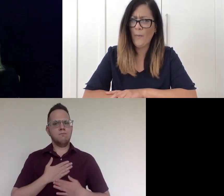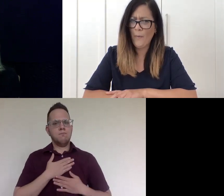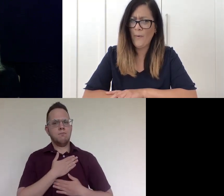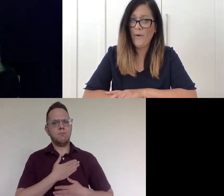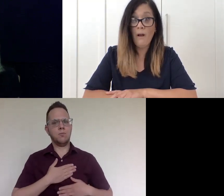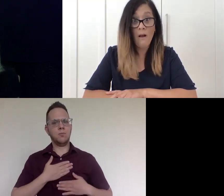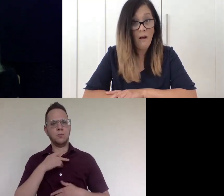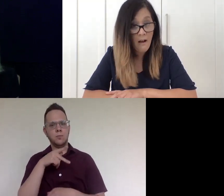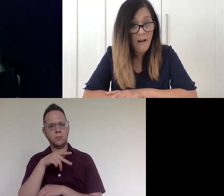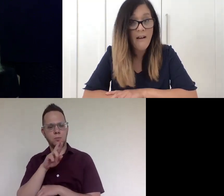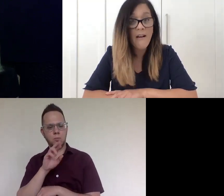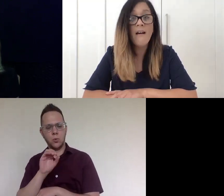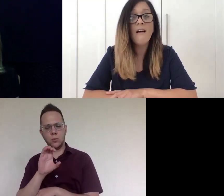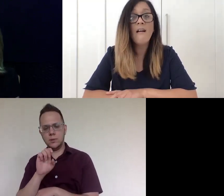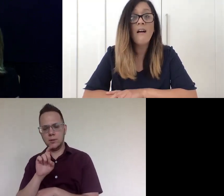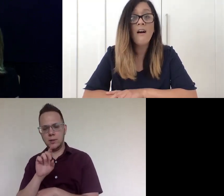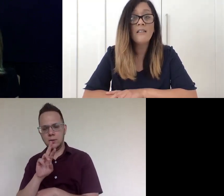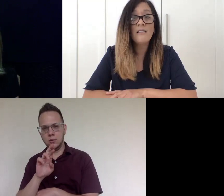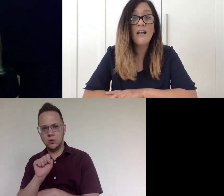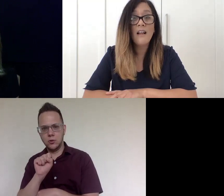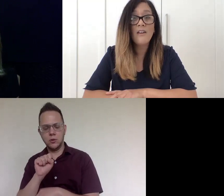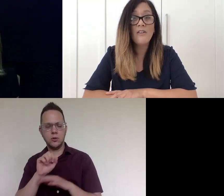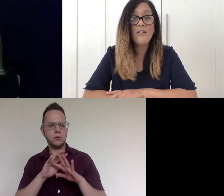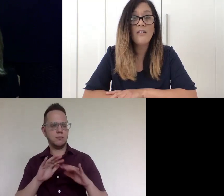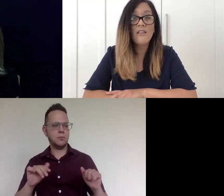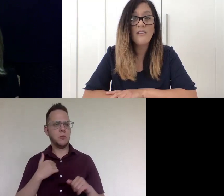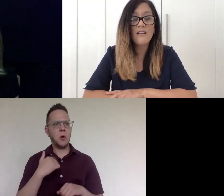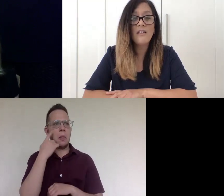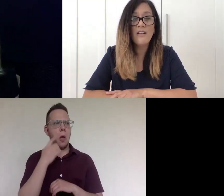department, which I really enjoyed.